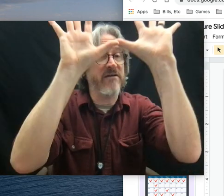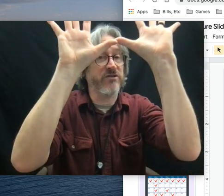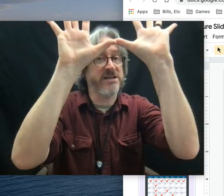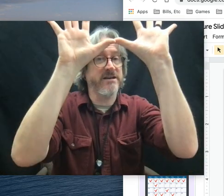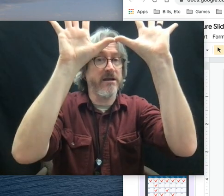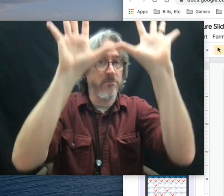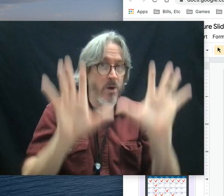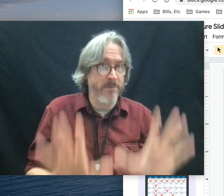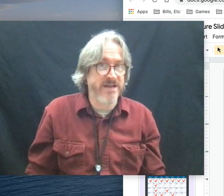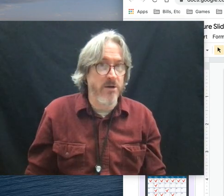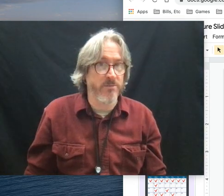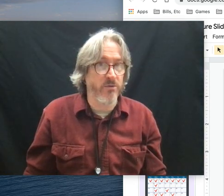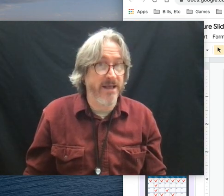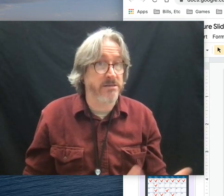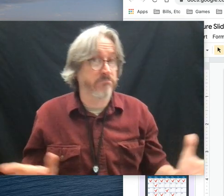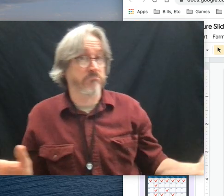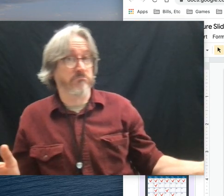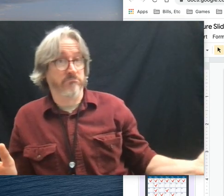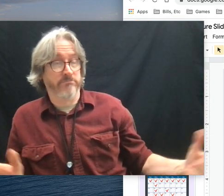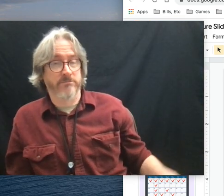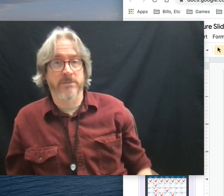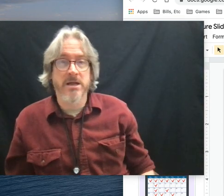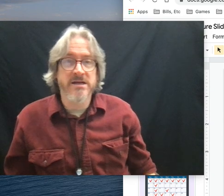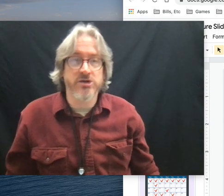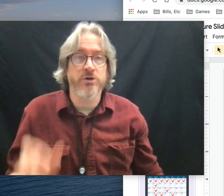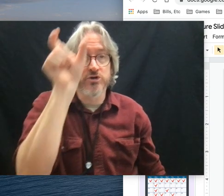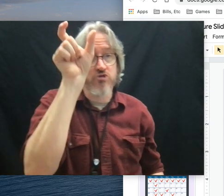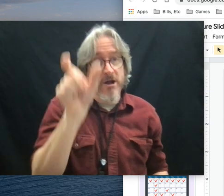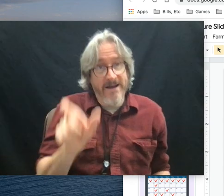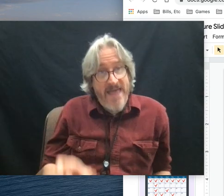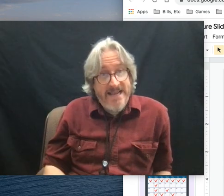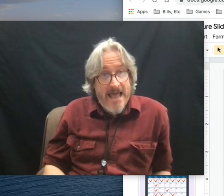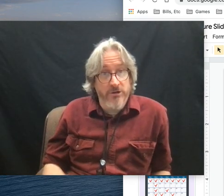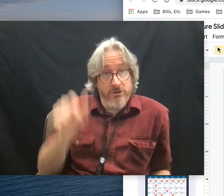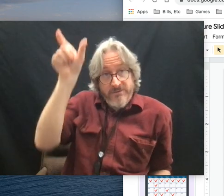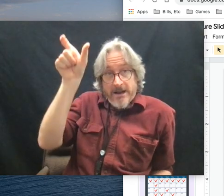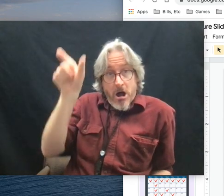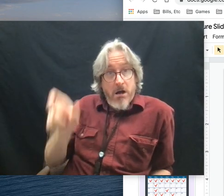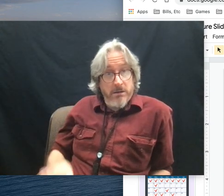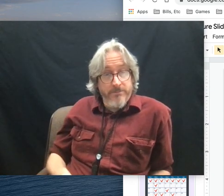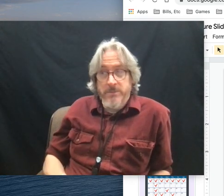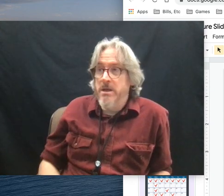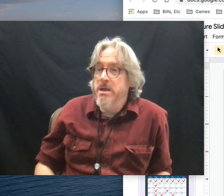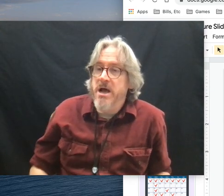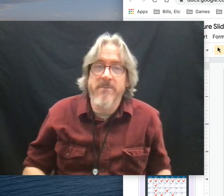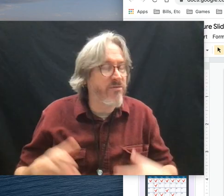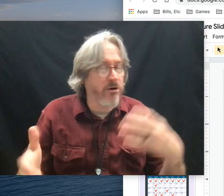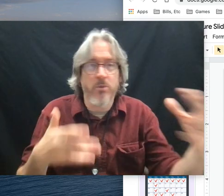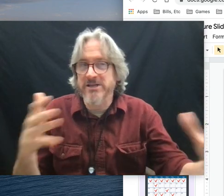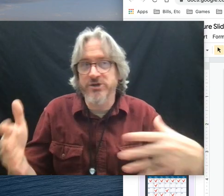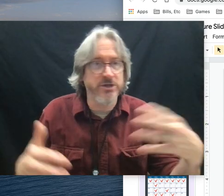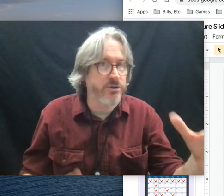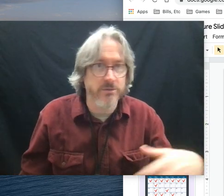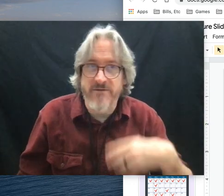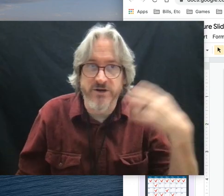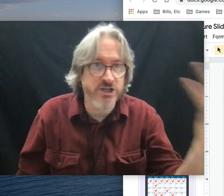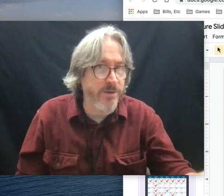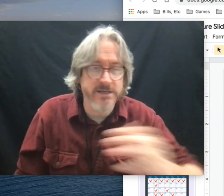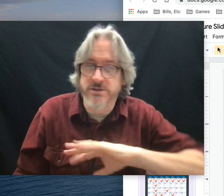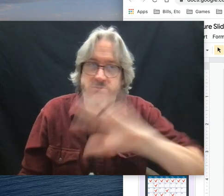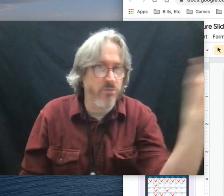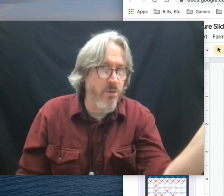And every Sunday, wipe down with both hands. So you're drawing on that calendar, that column. There are ways you can do